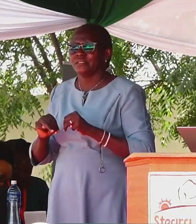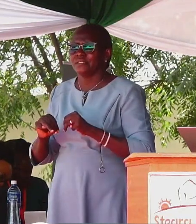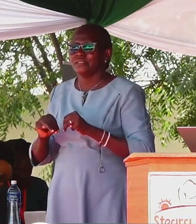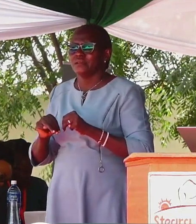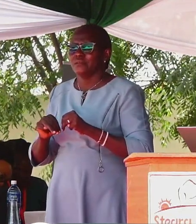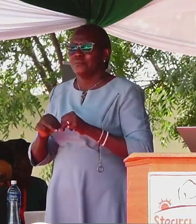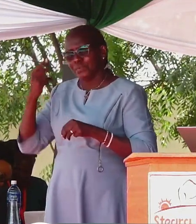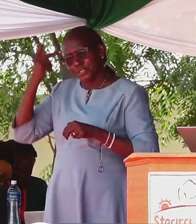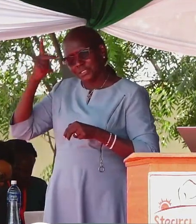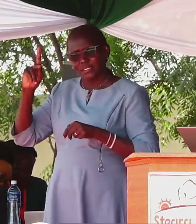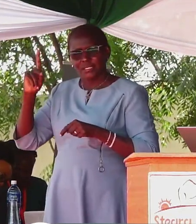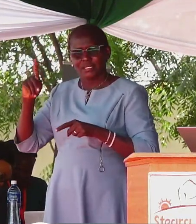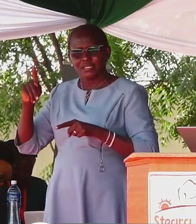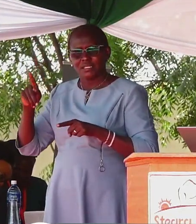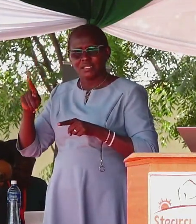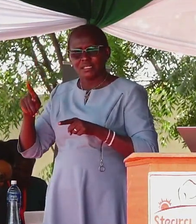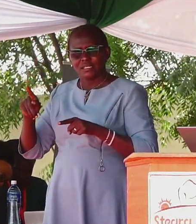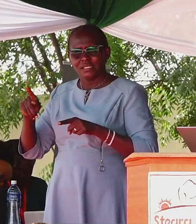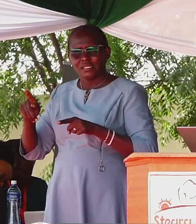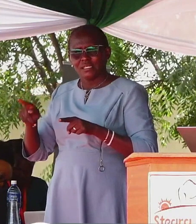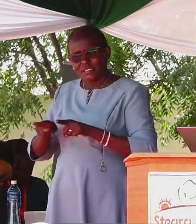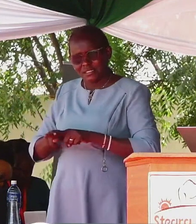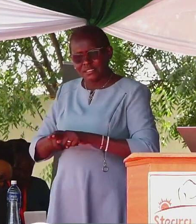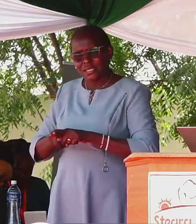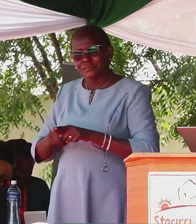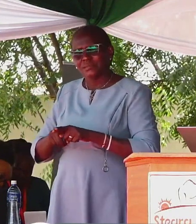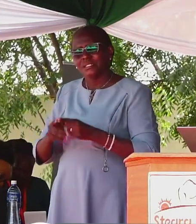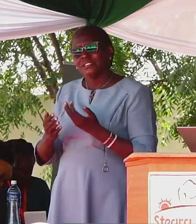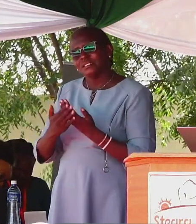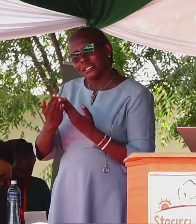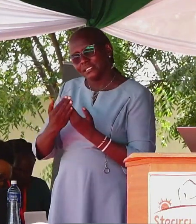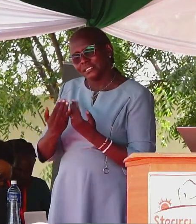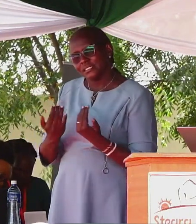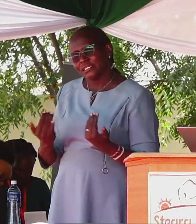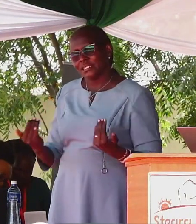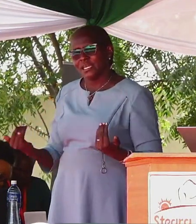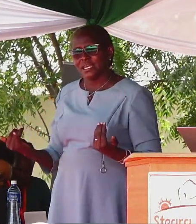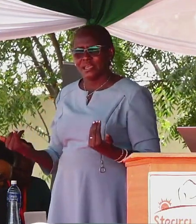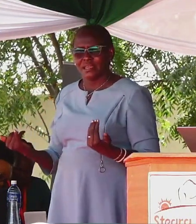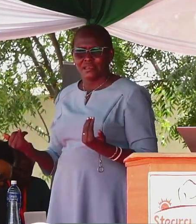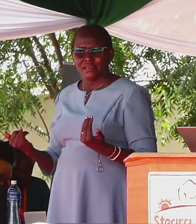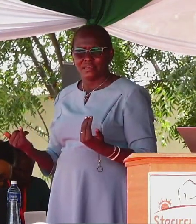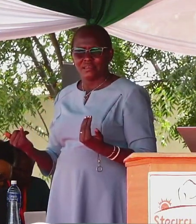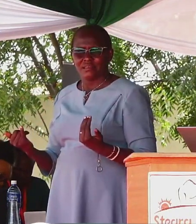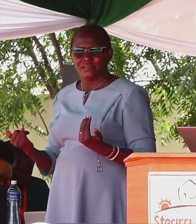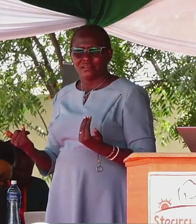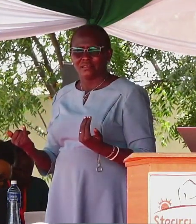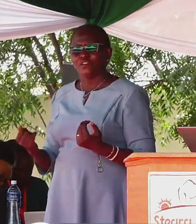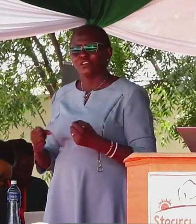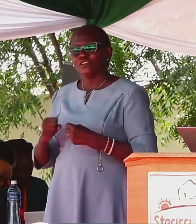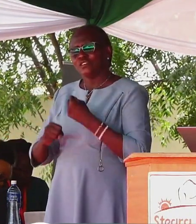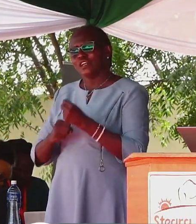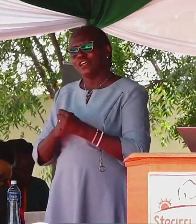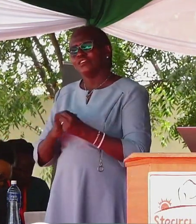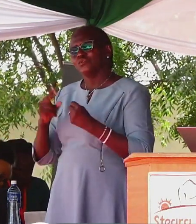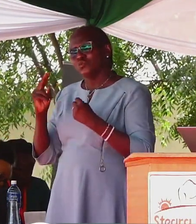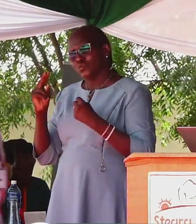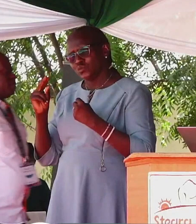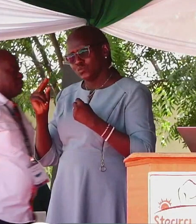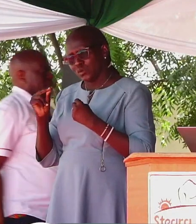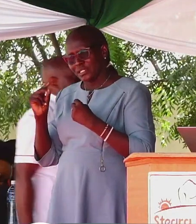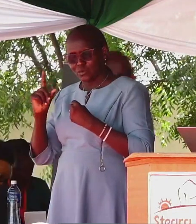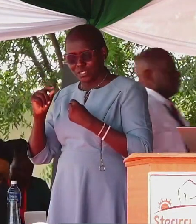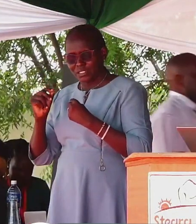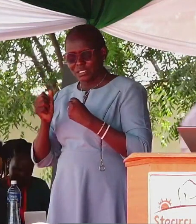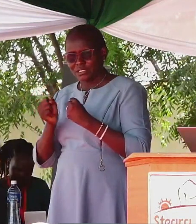policies. Then we have a Child Care Facilities Act of 2017, We are coming up with regulations on this. I think